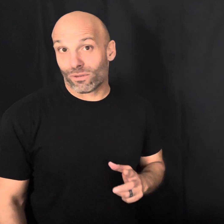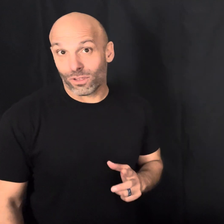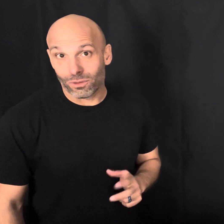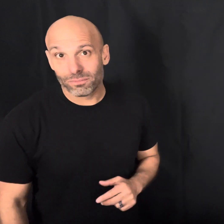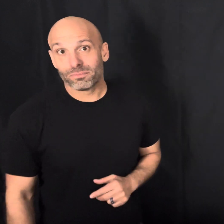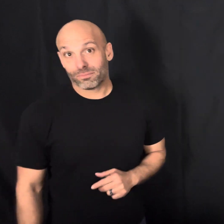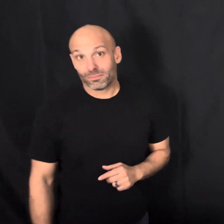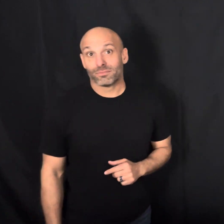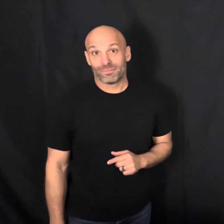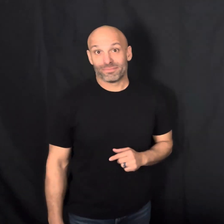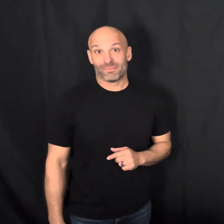review.